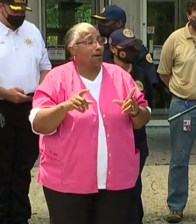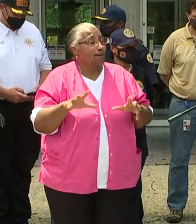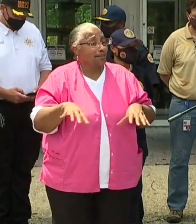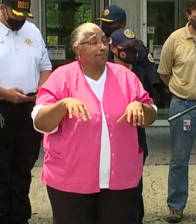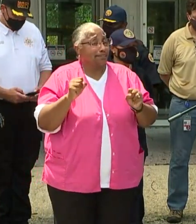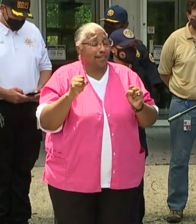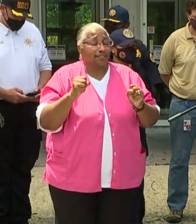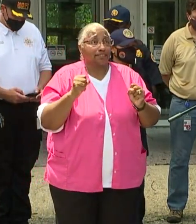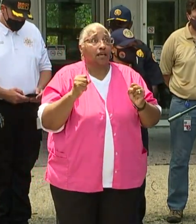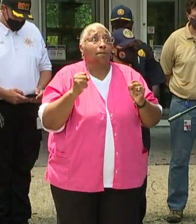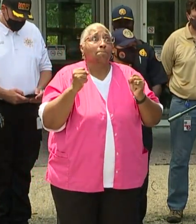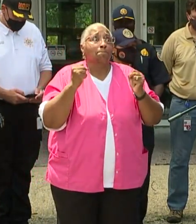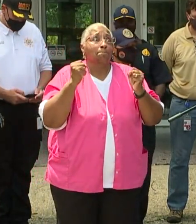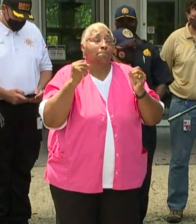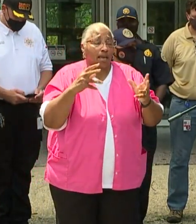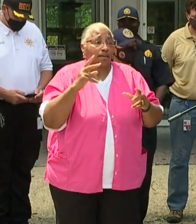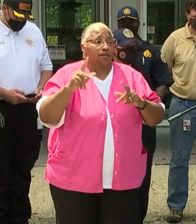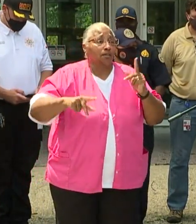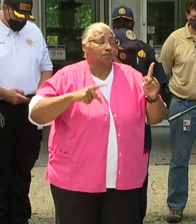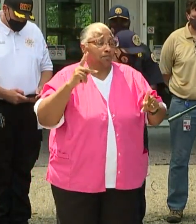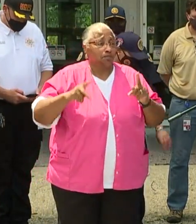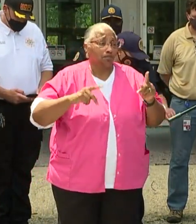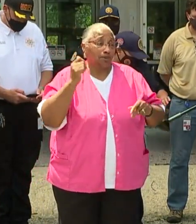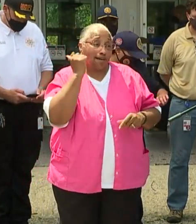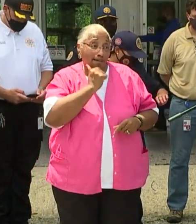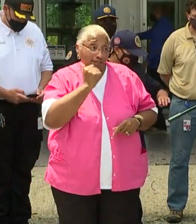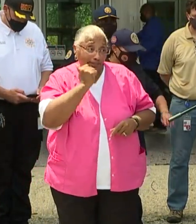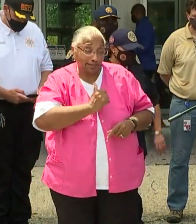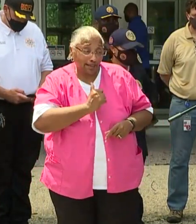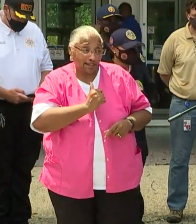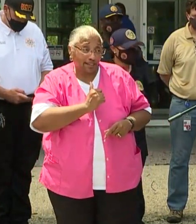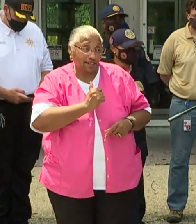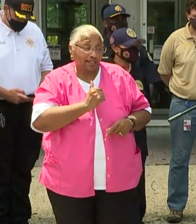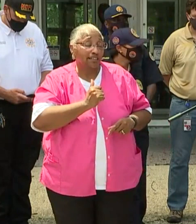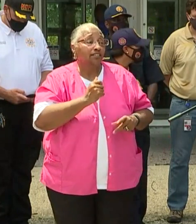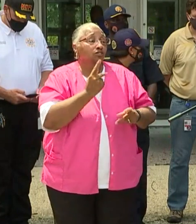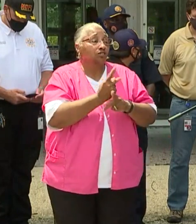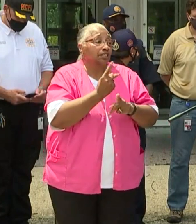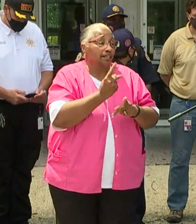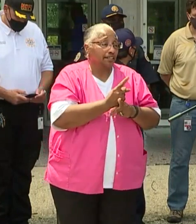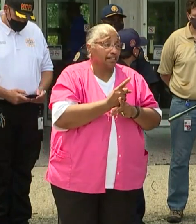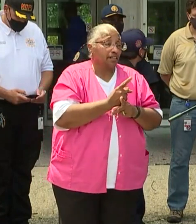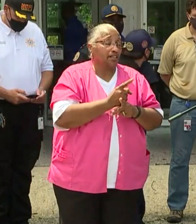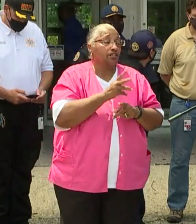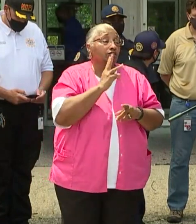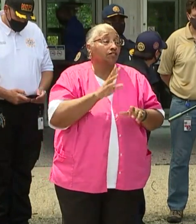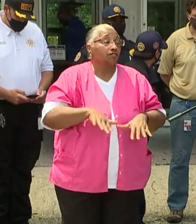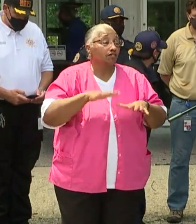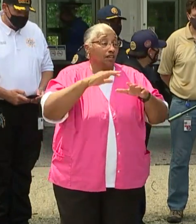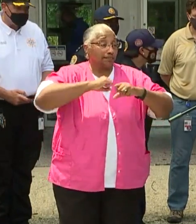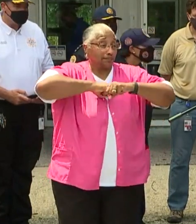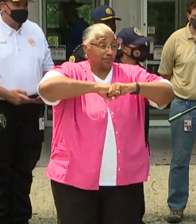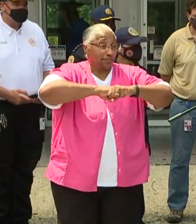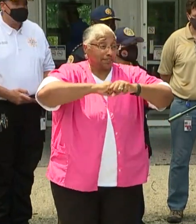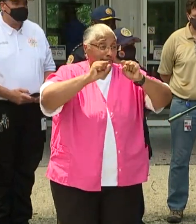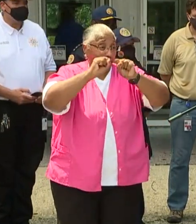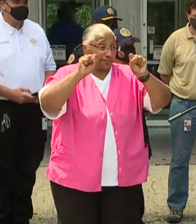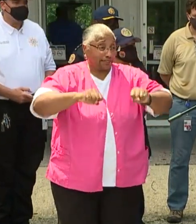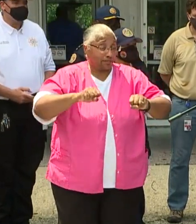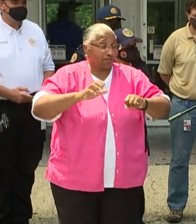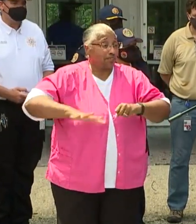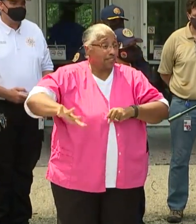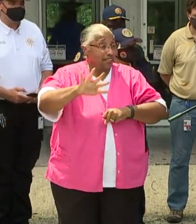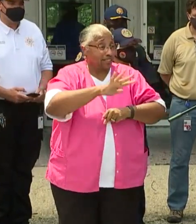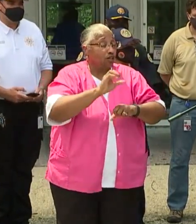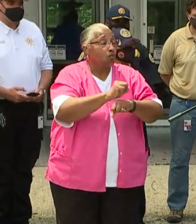and women on a daily basis to operate and maintain the flood defense system around this region. They